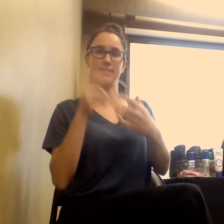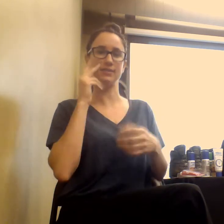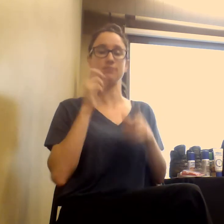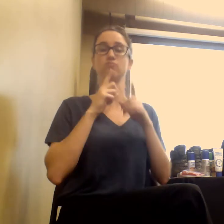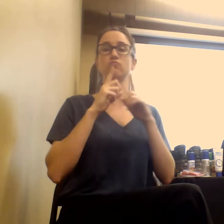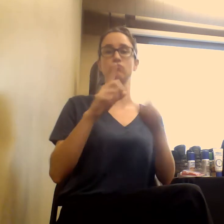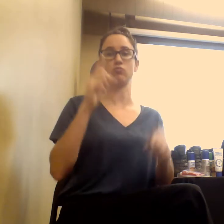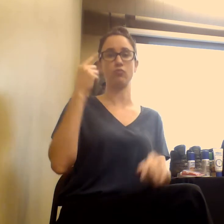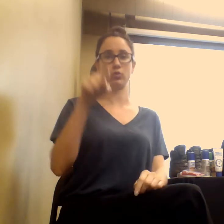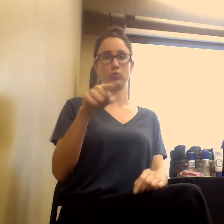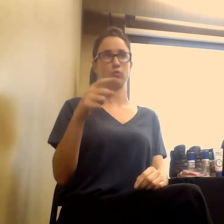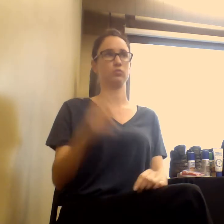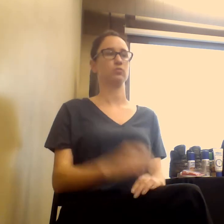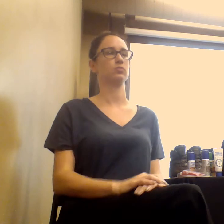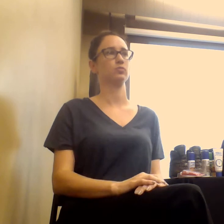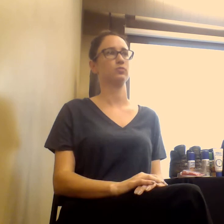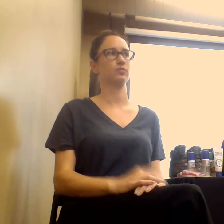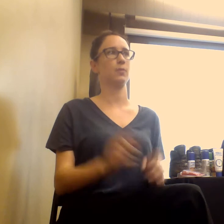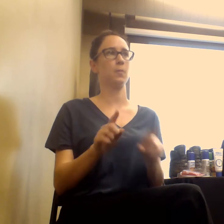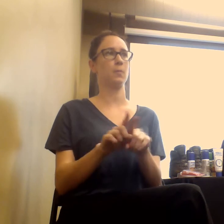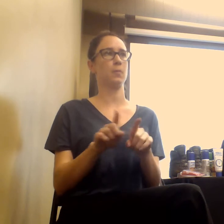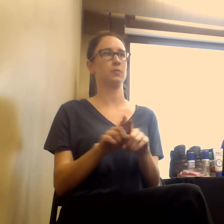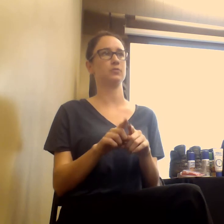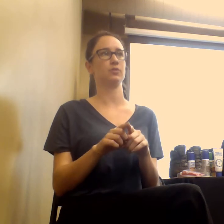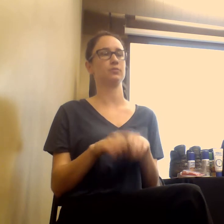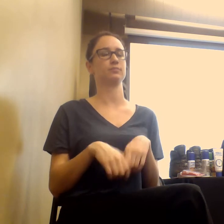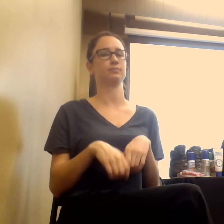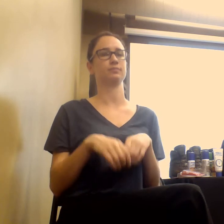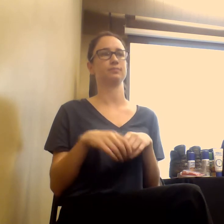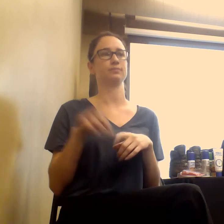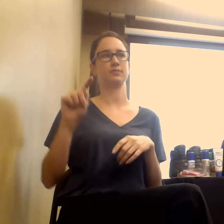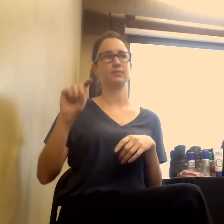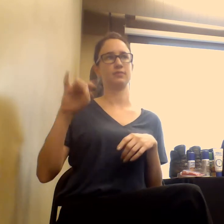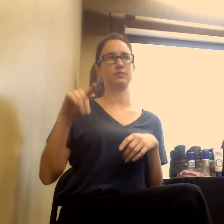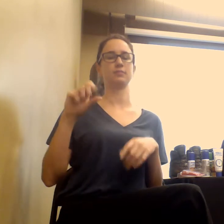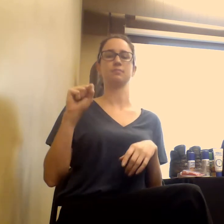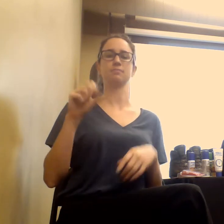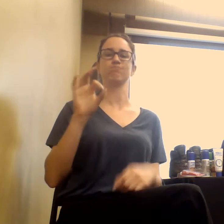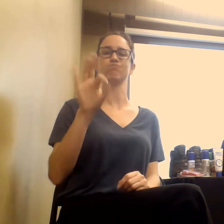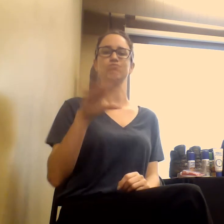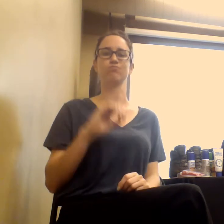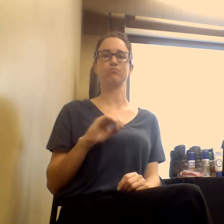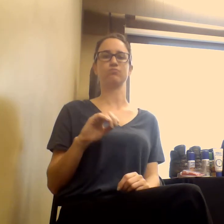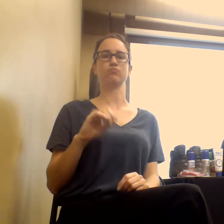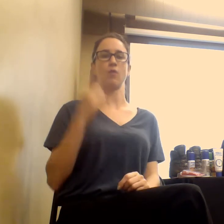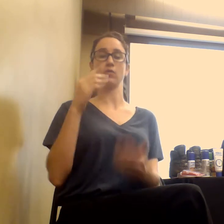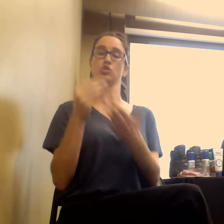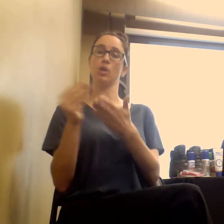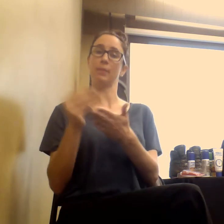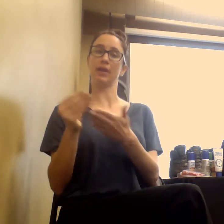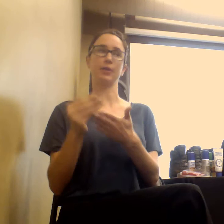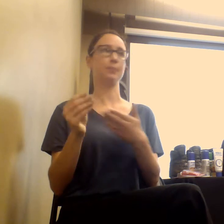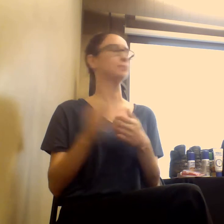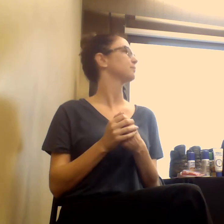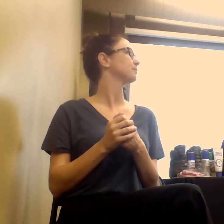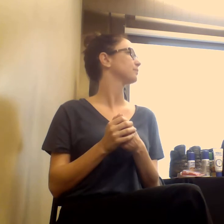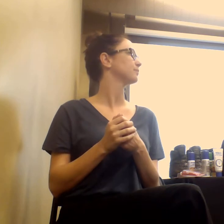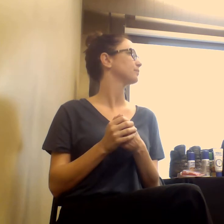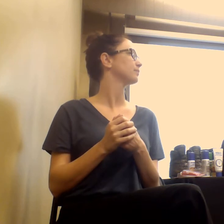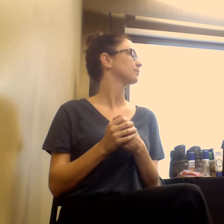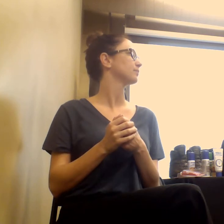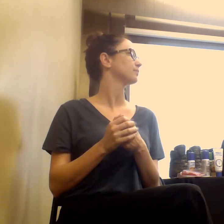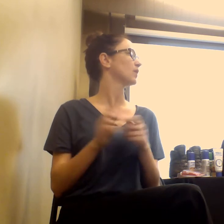We'll also give you some tips and tricks on boot shopping. To that end, one of the first notes that I put to